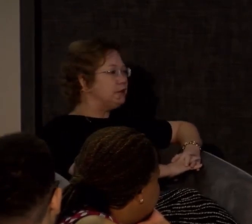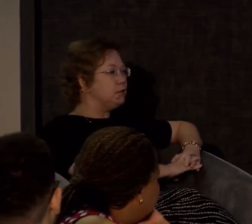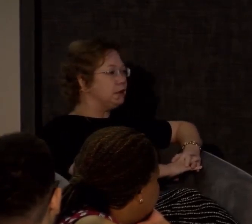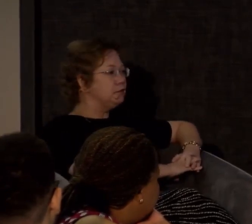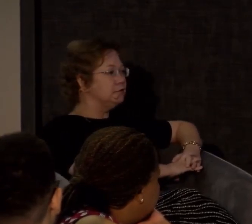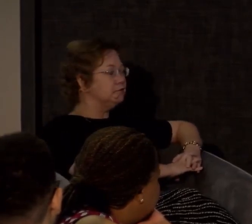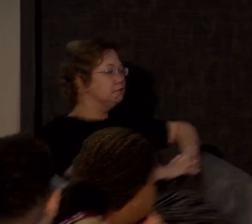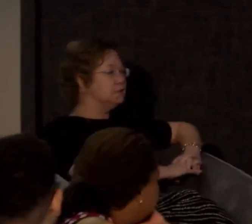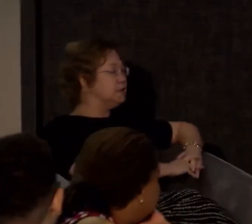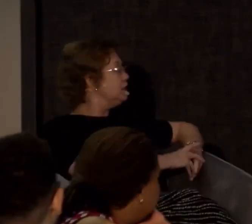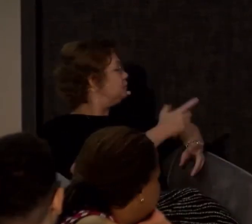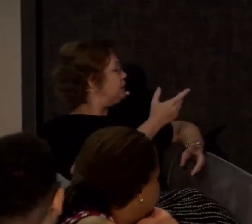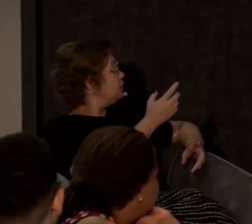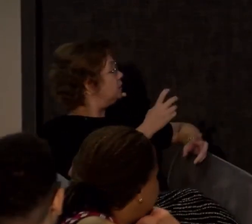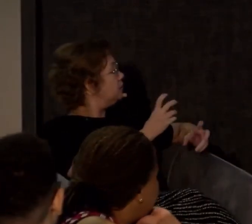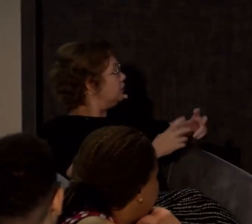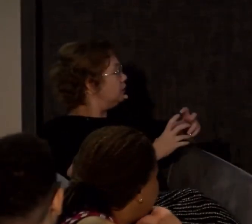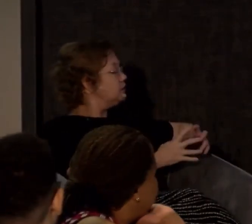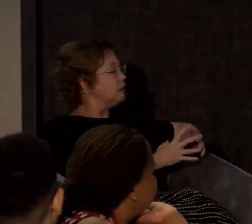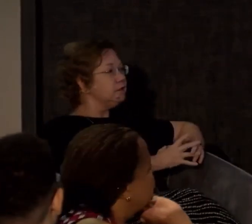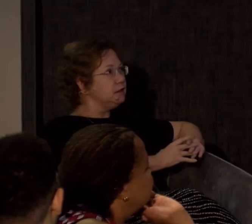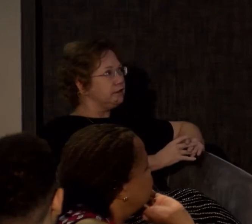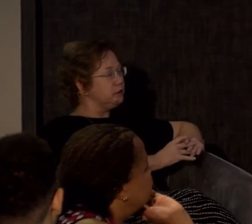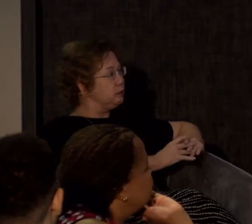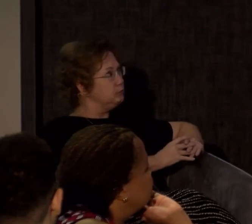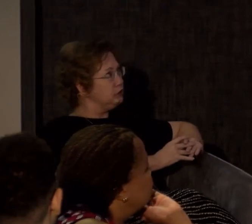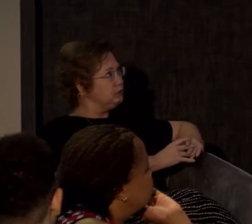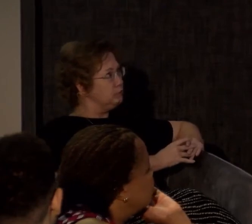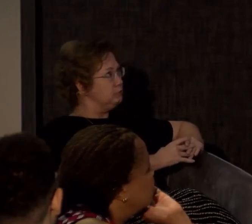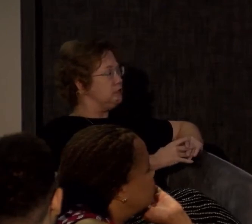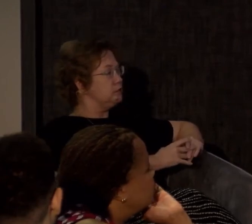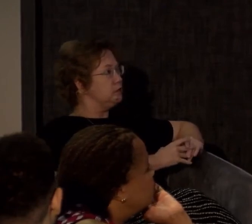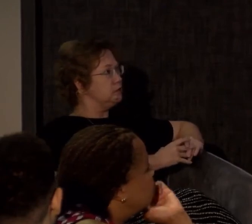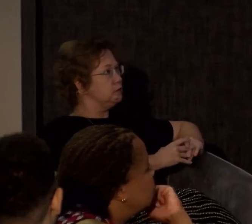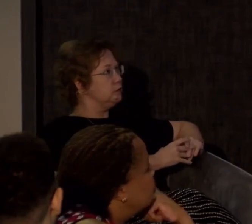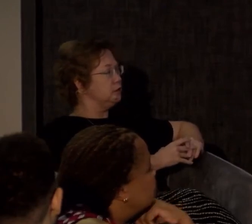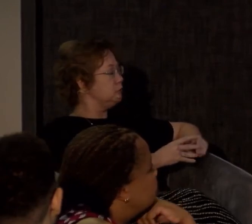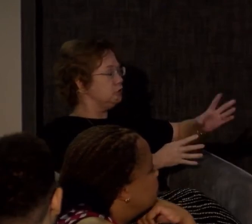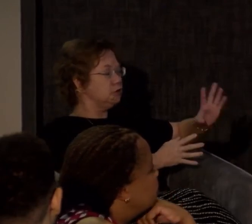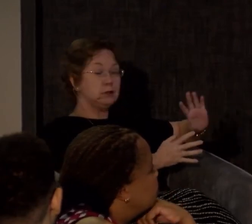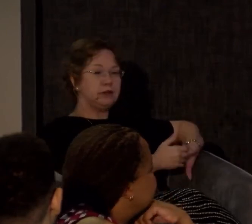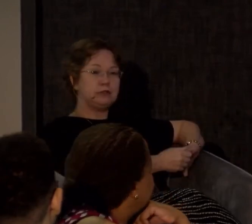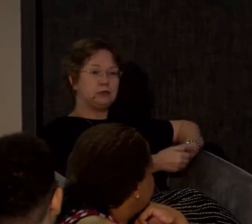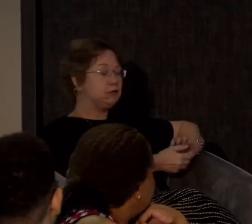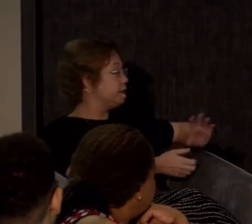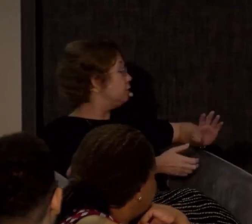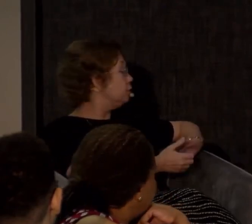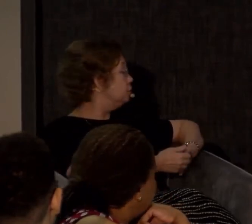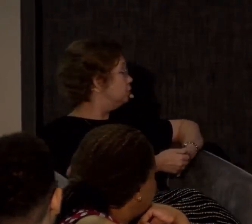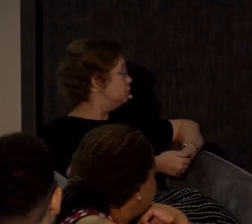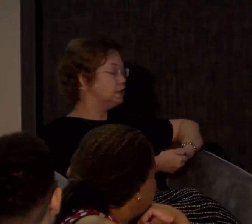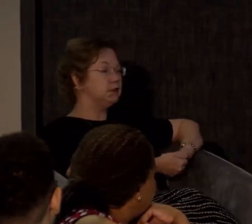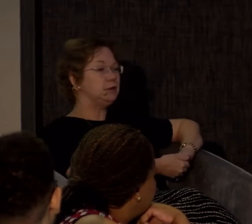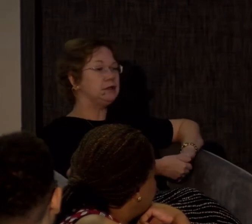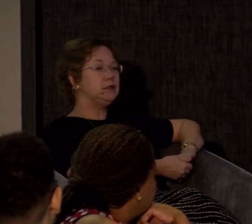remember the other one. But the thing is, I think, Jeremy, for me, there's also some famous quote that I don't know